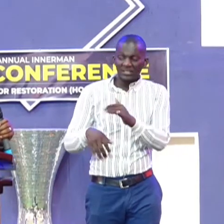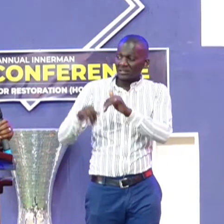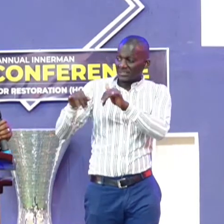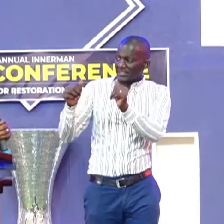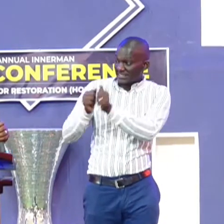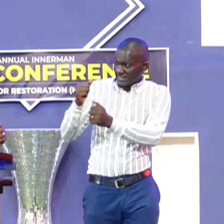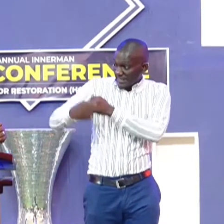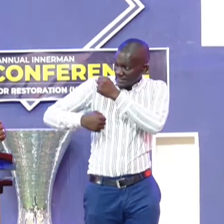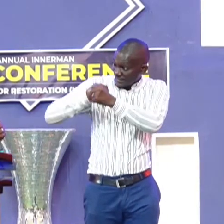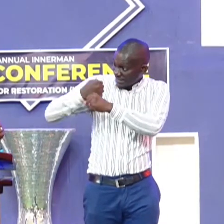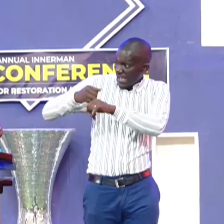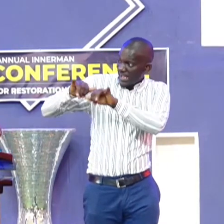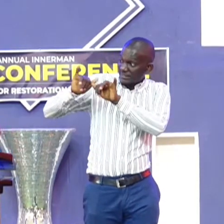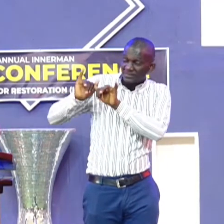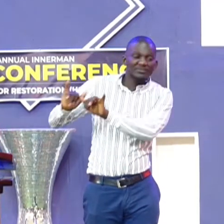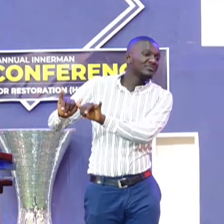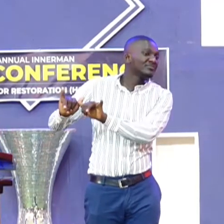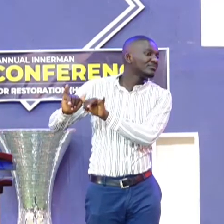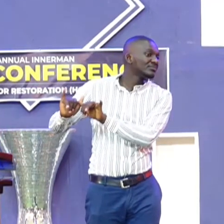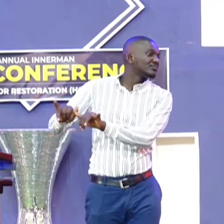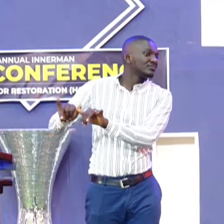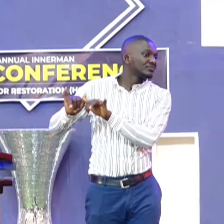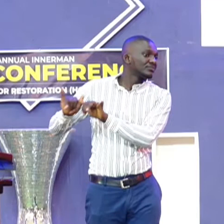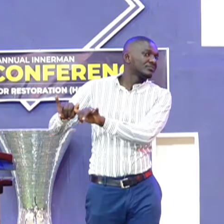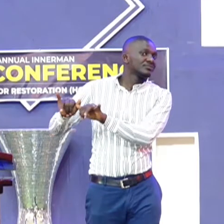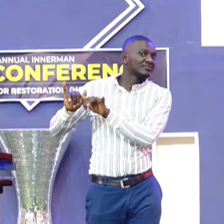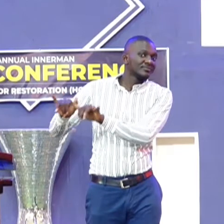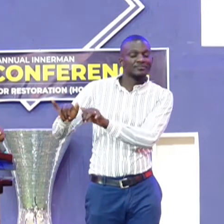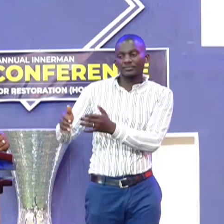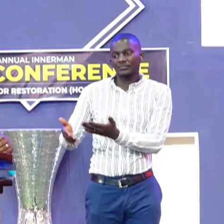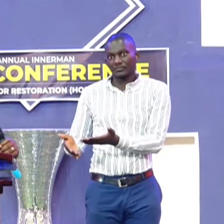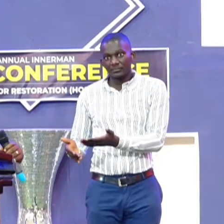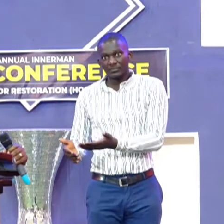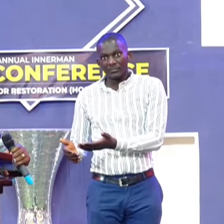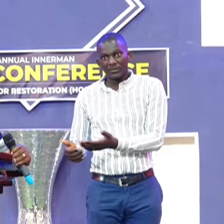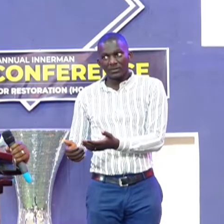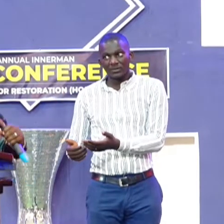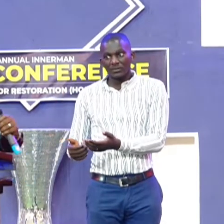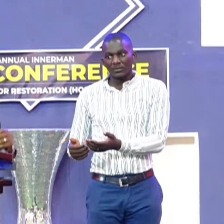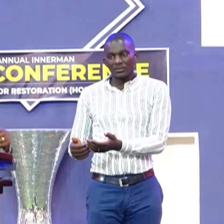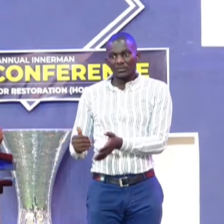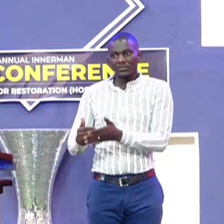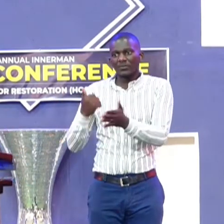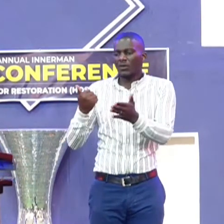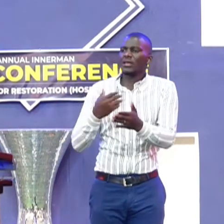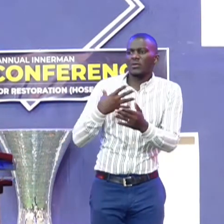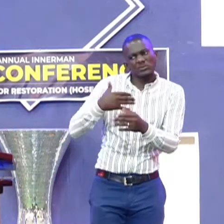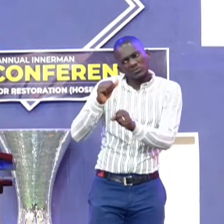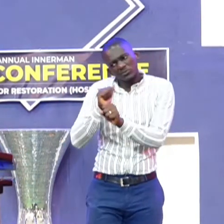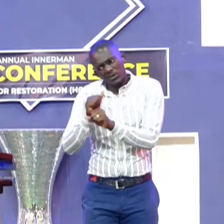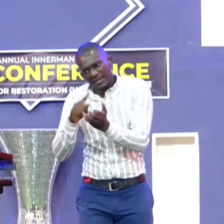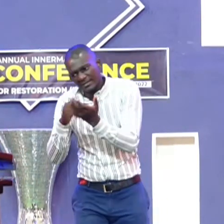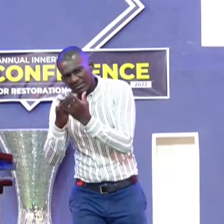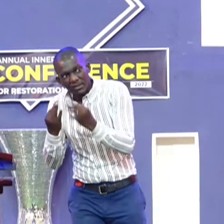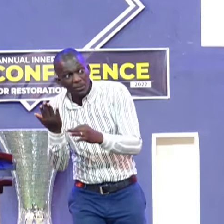The Bible shows us that after 10 years, they are in the nations. Those who